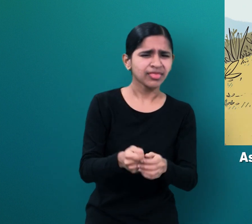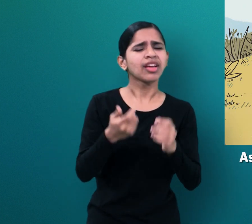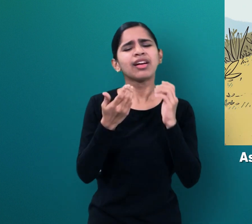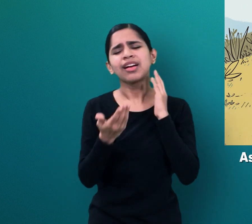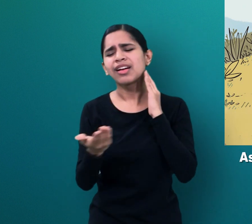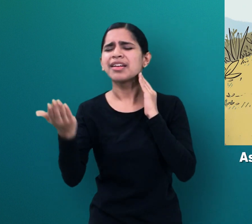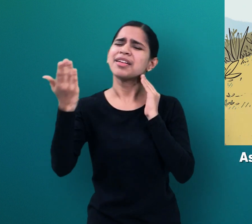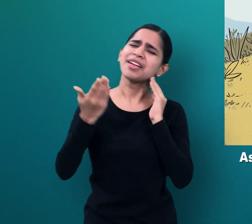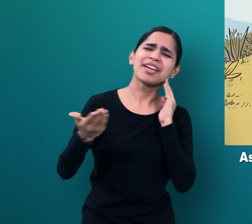Asta.